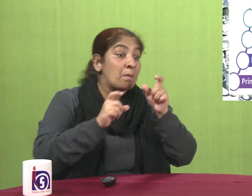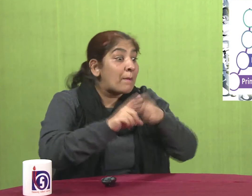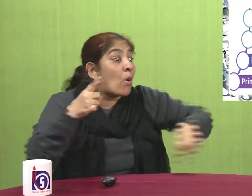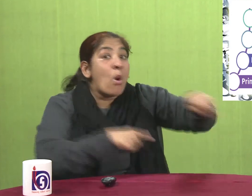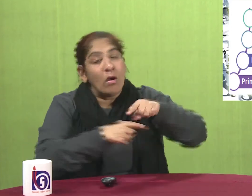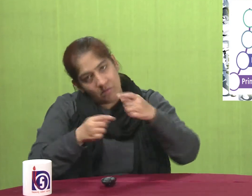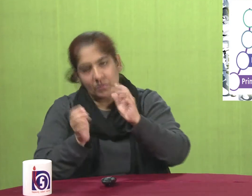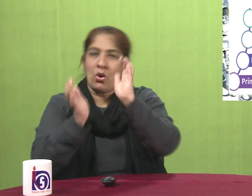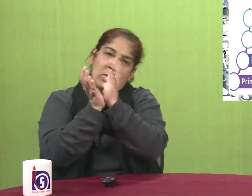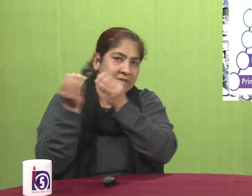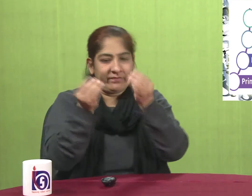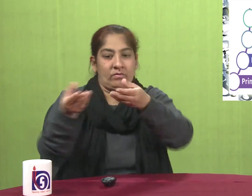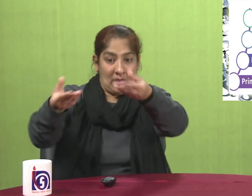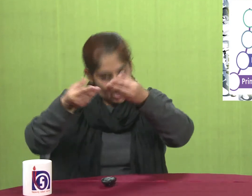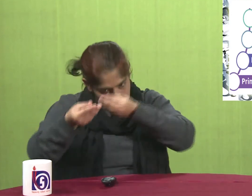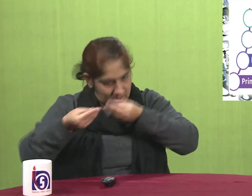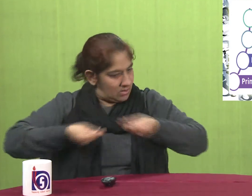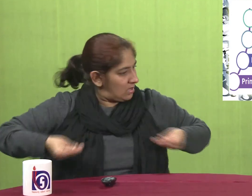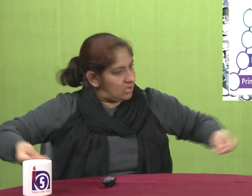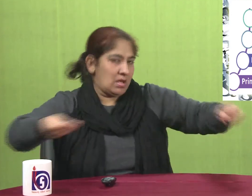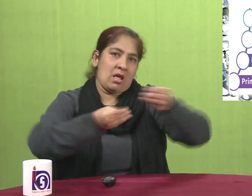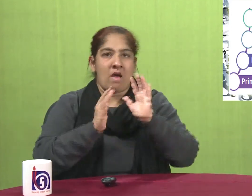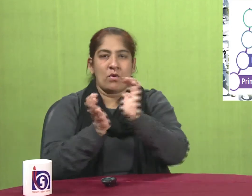It is a contributed work.